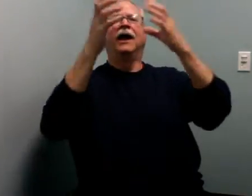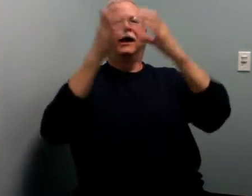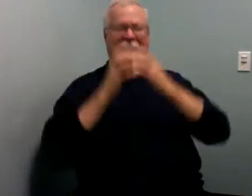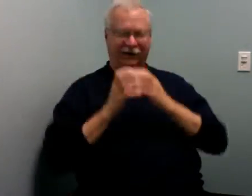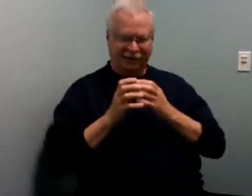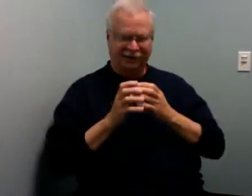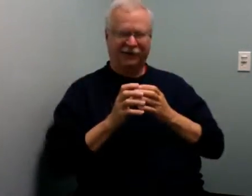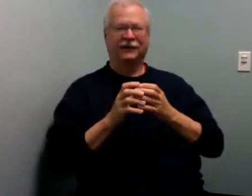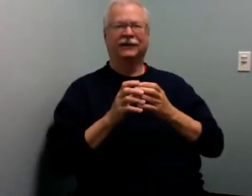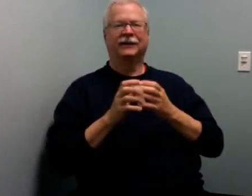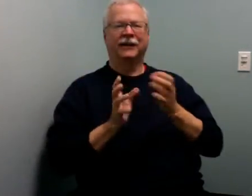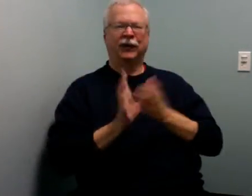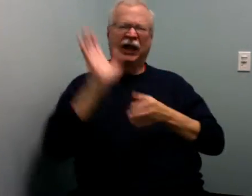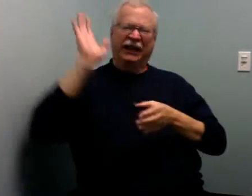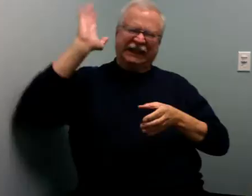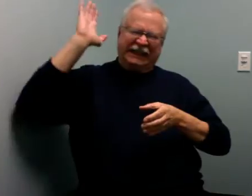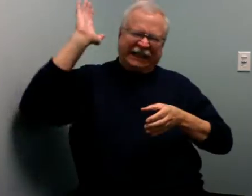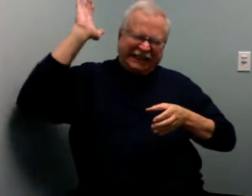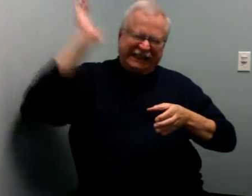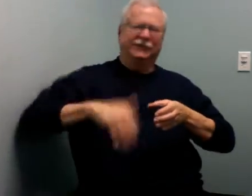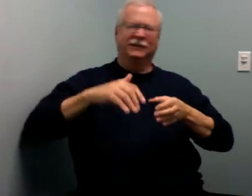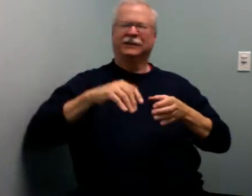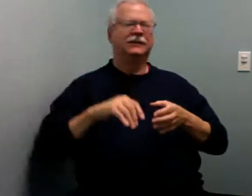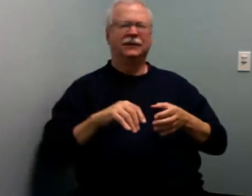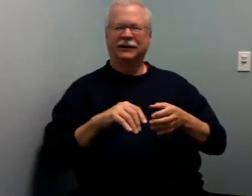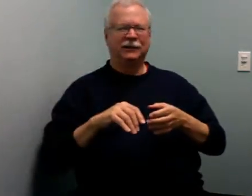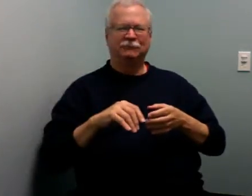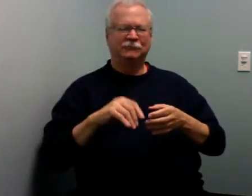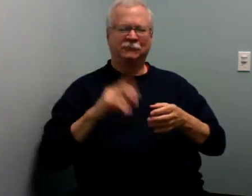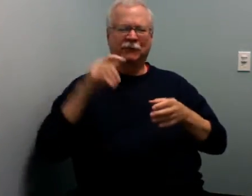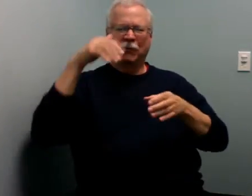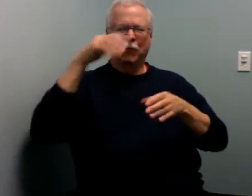And the ball was going back and forth on the court, and I remember catching it.